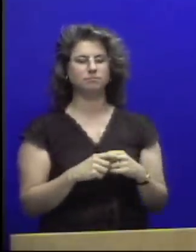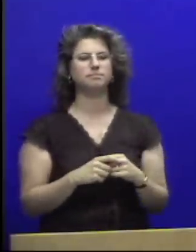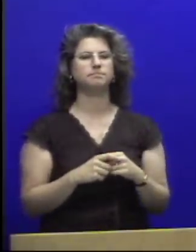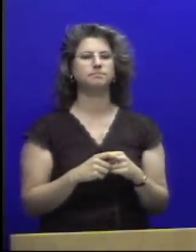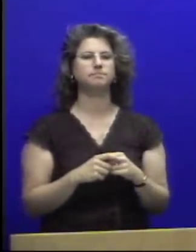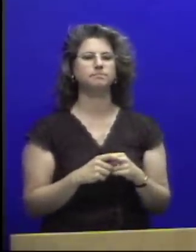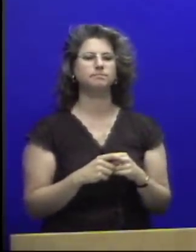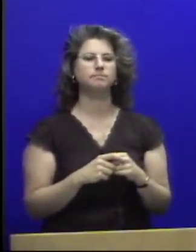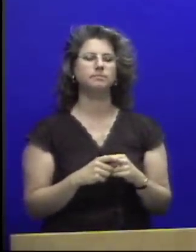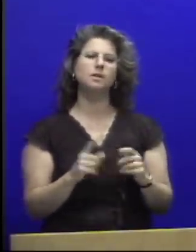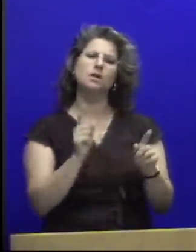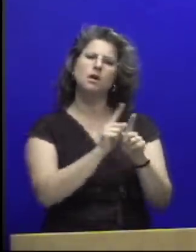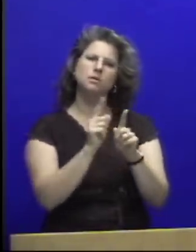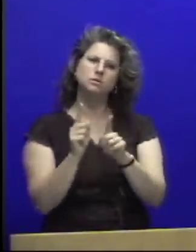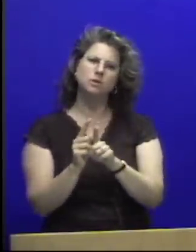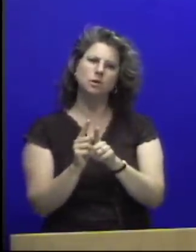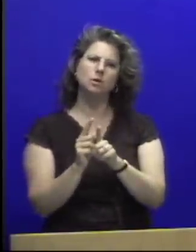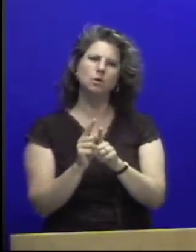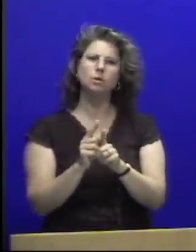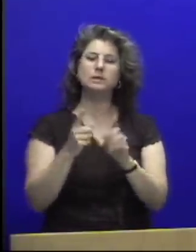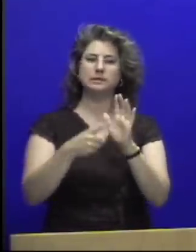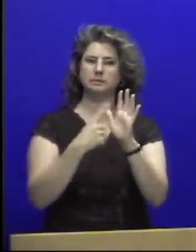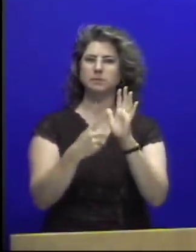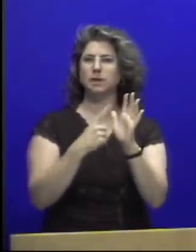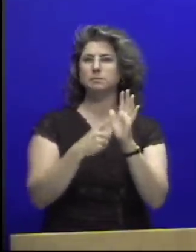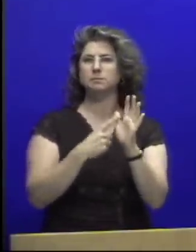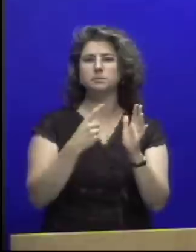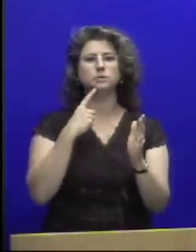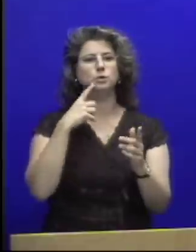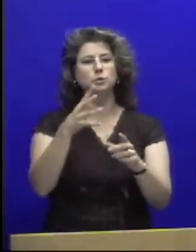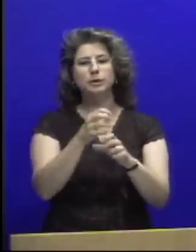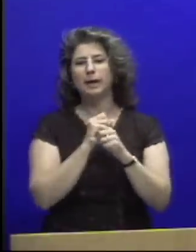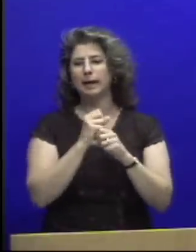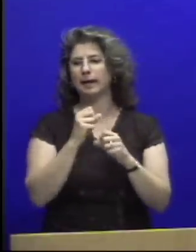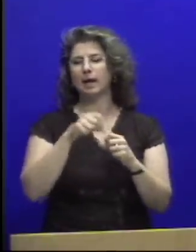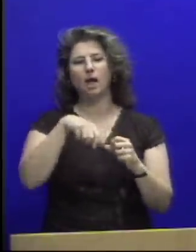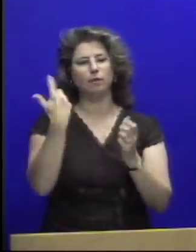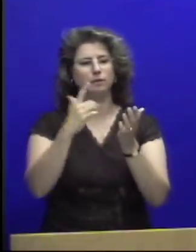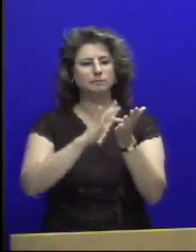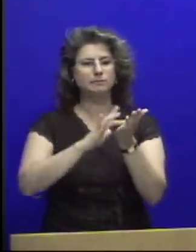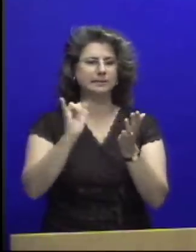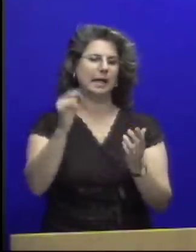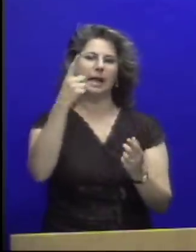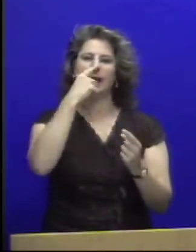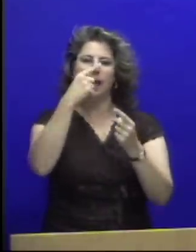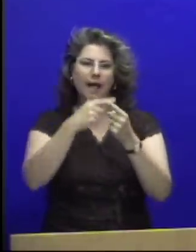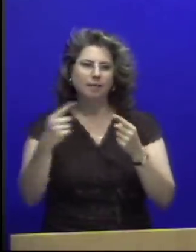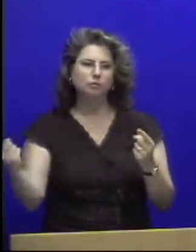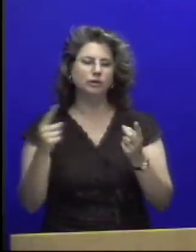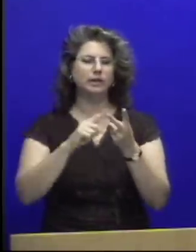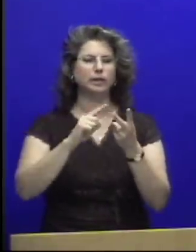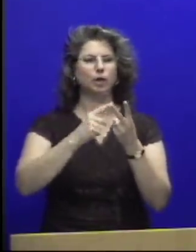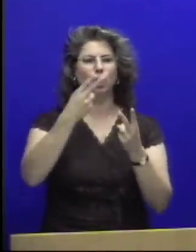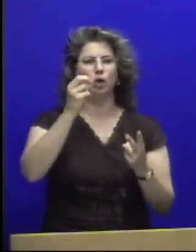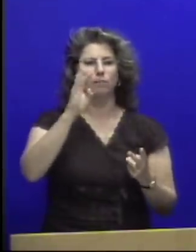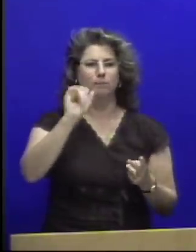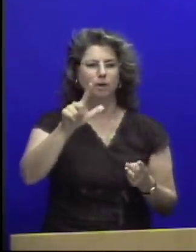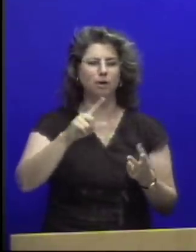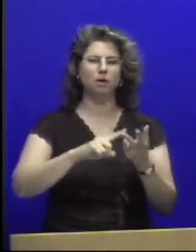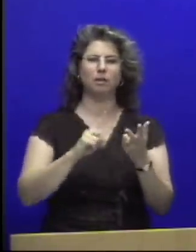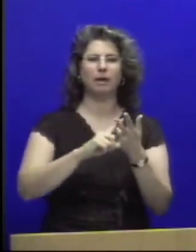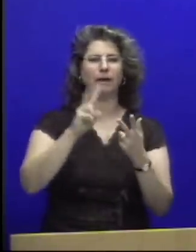know over-the-counter medications that you take, allergy pills, herbal medications,